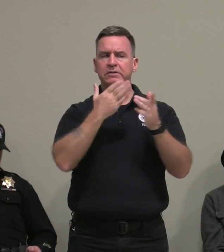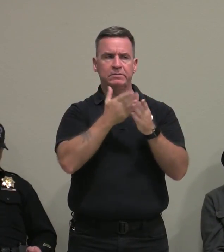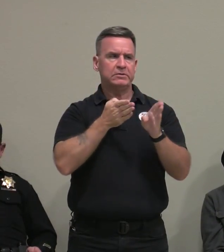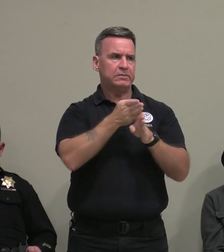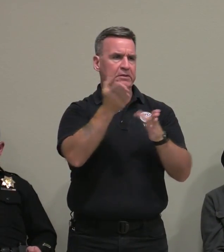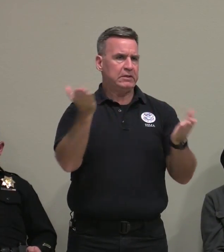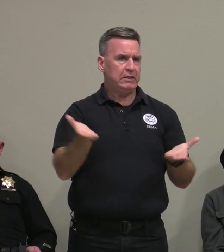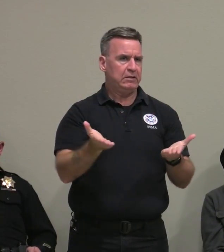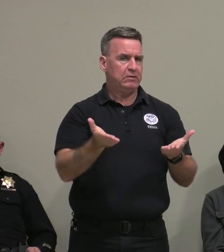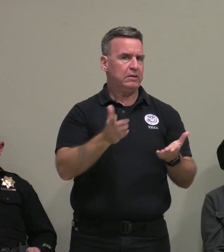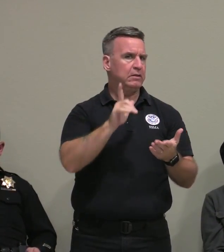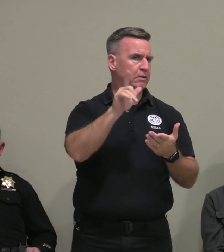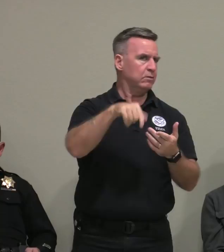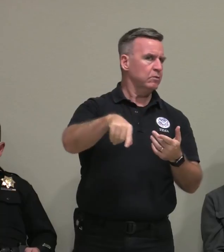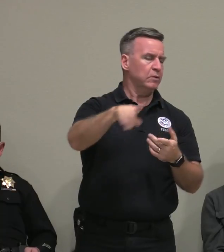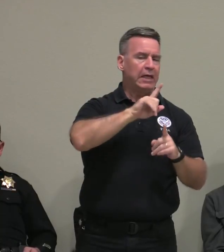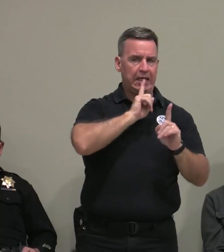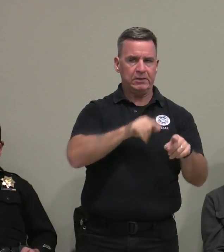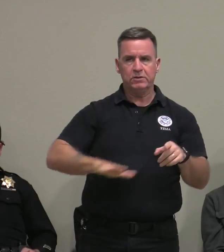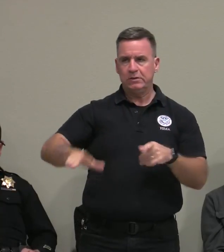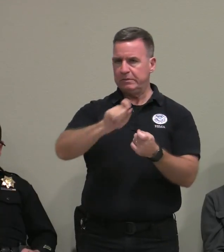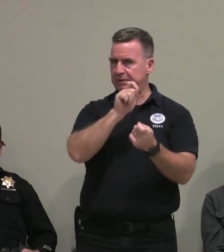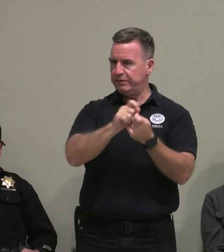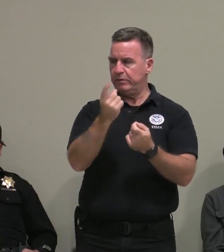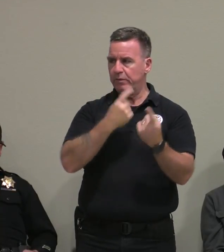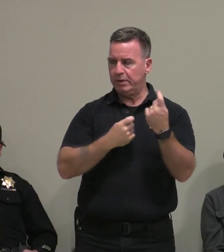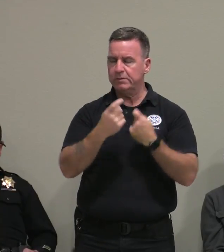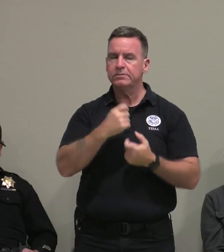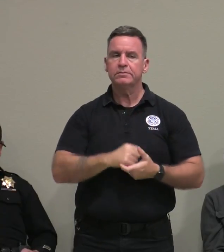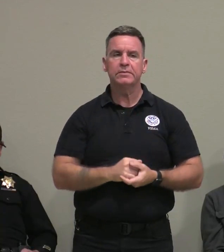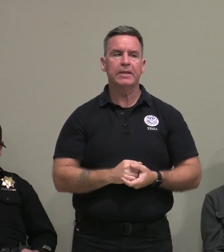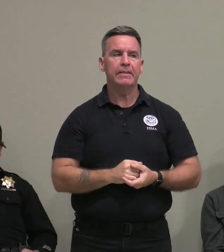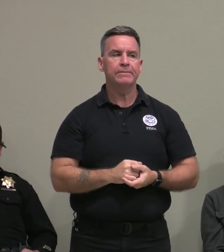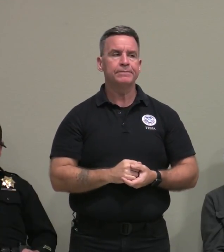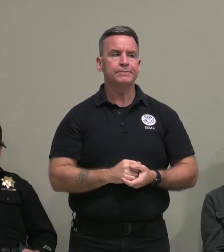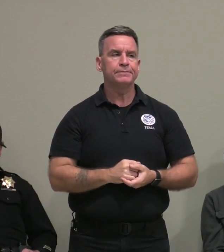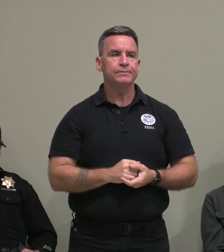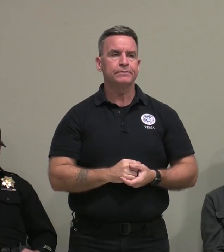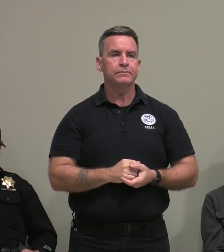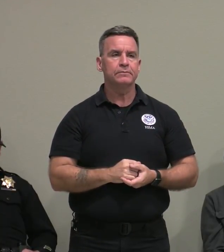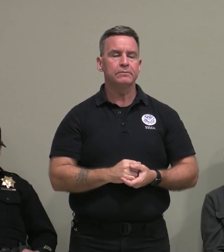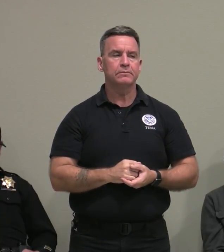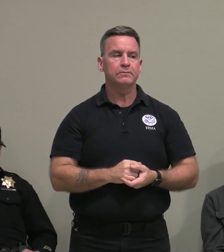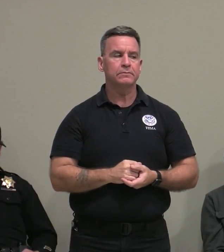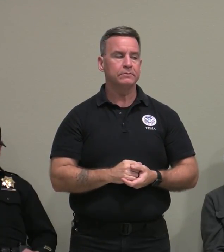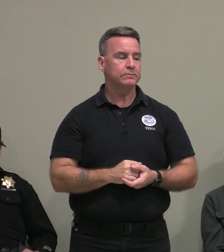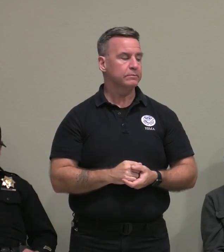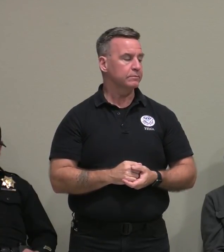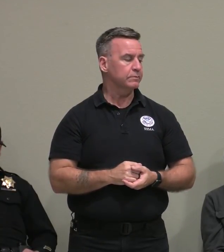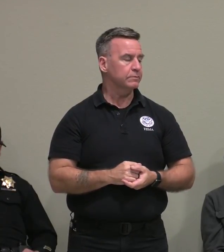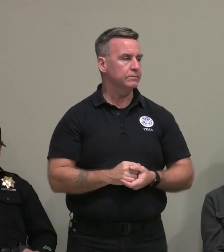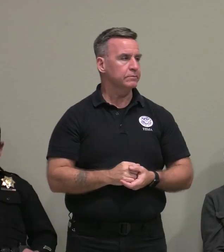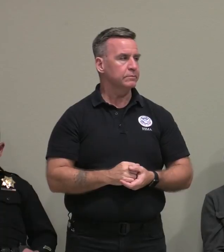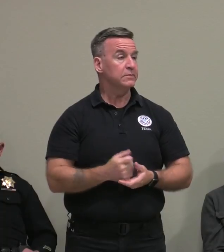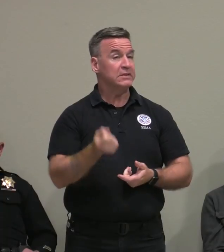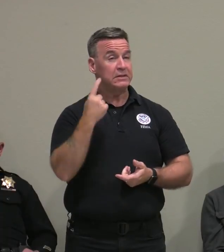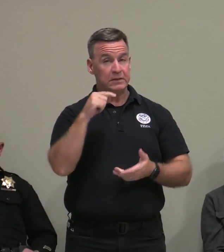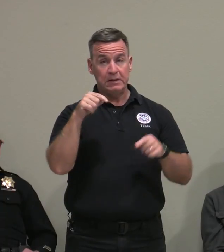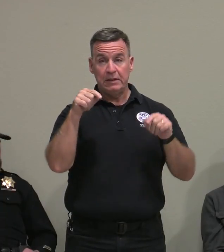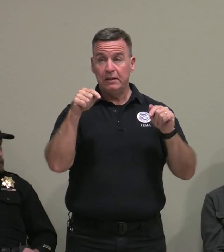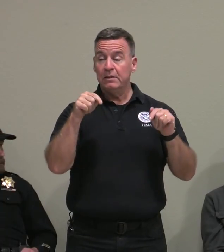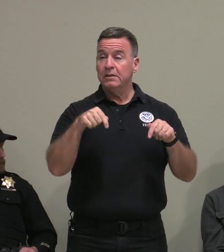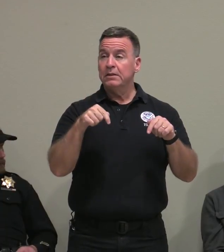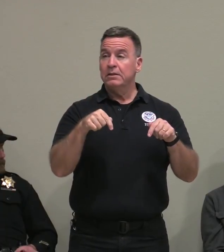specialists here that afterwards will answer your specific questions. But understand that this